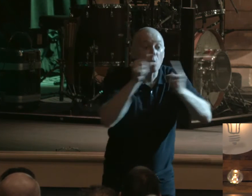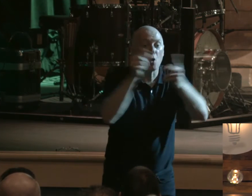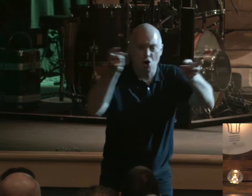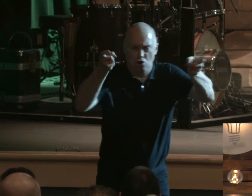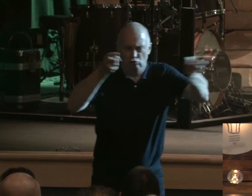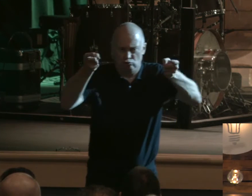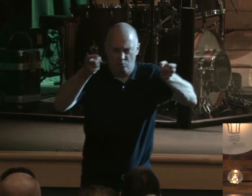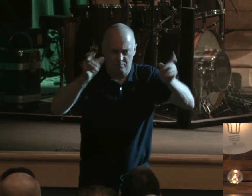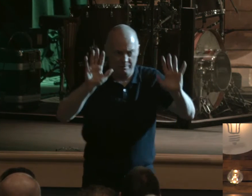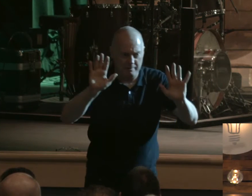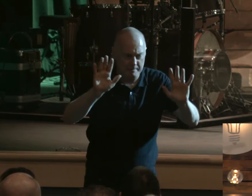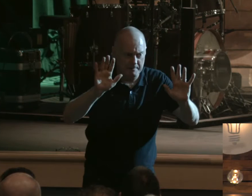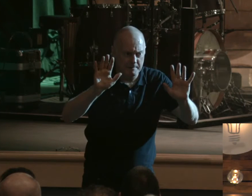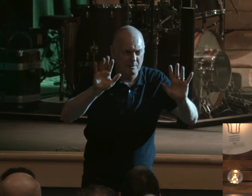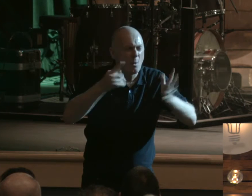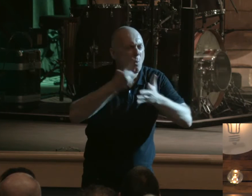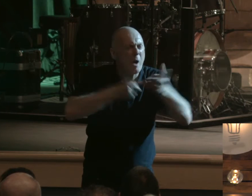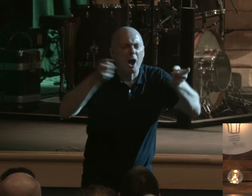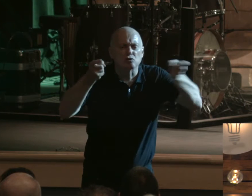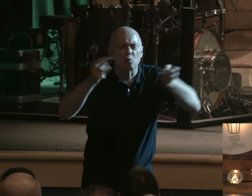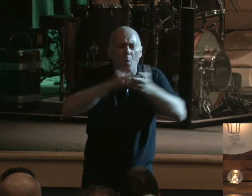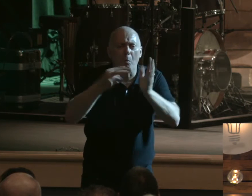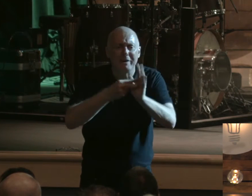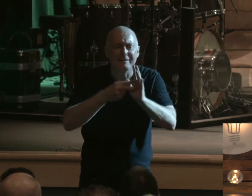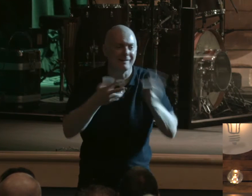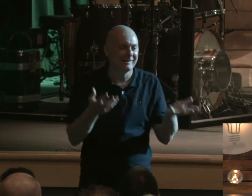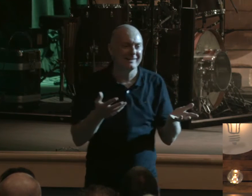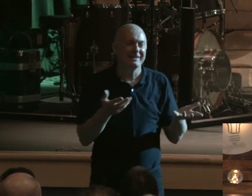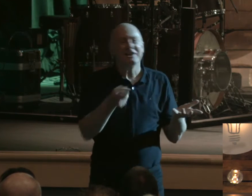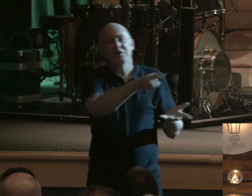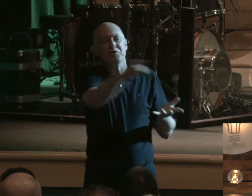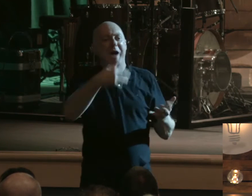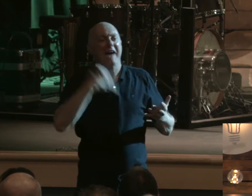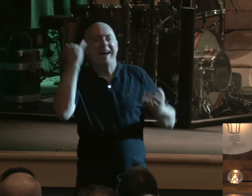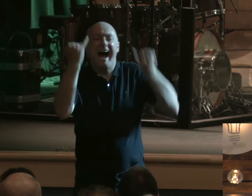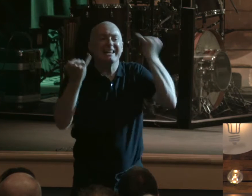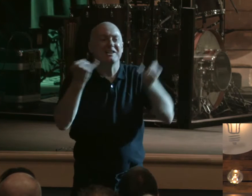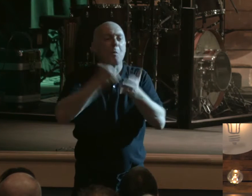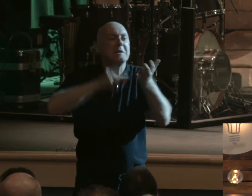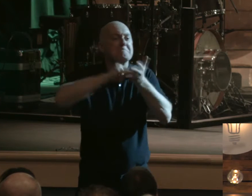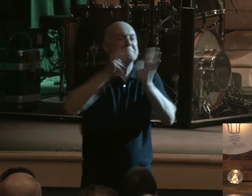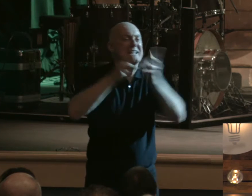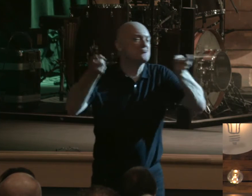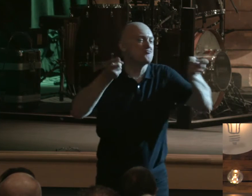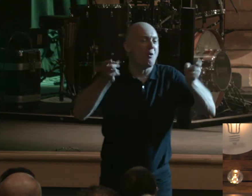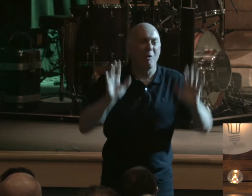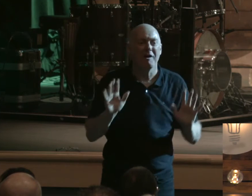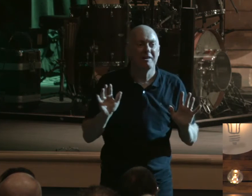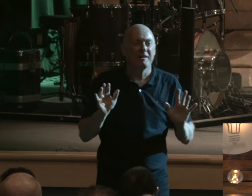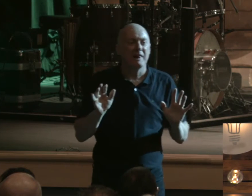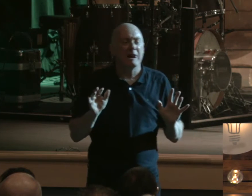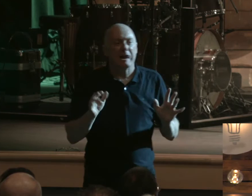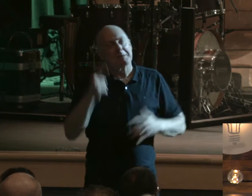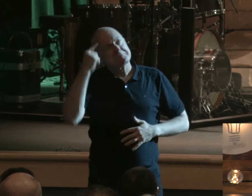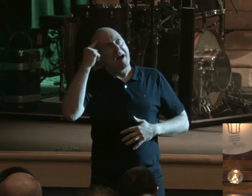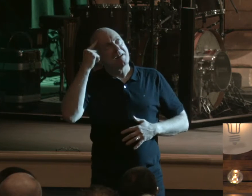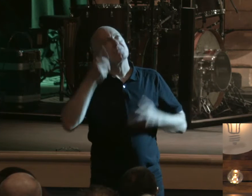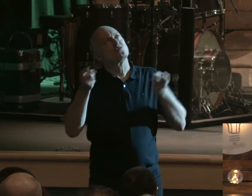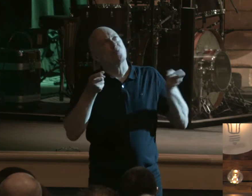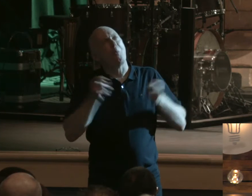important. What does control mean? We all have our own ideas of control that we conjure up,